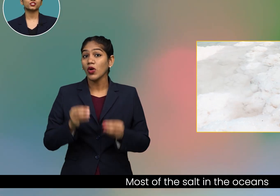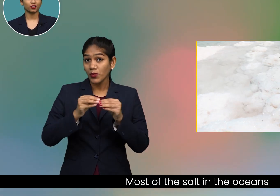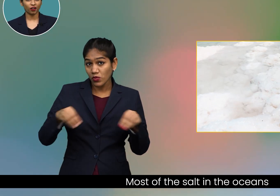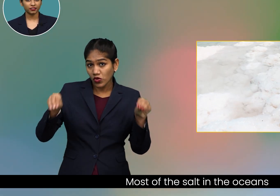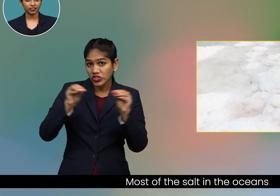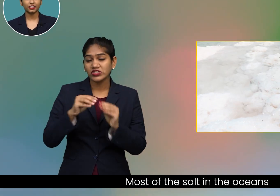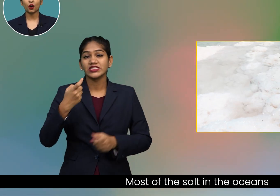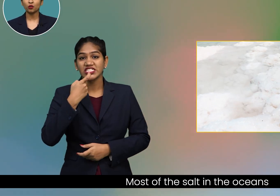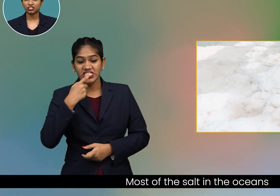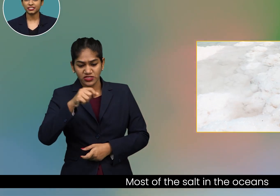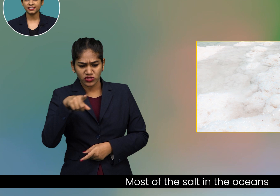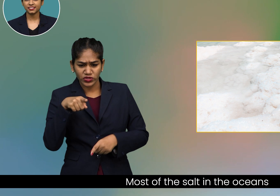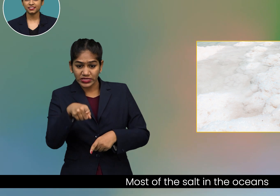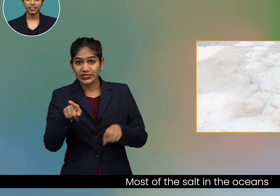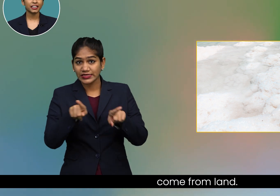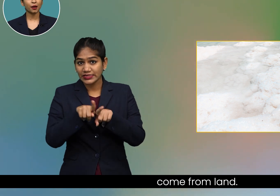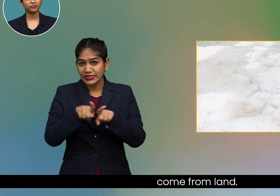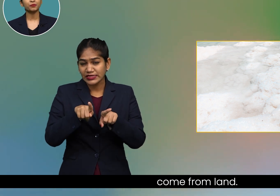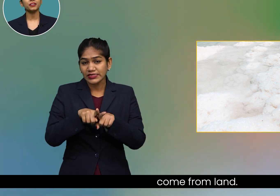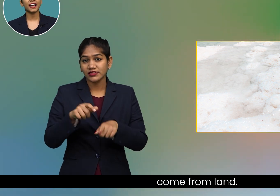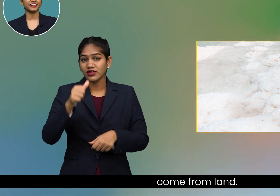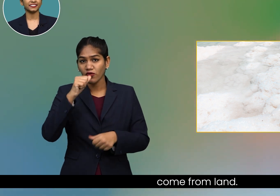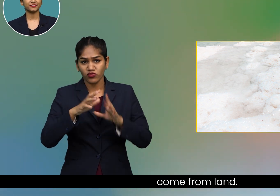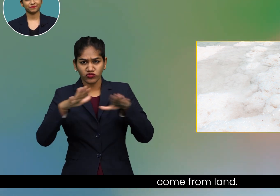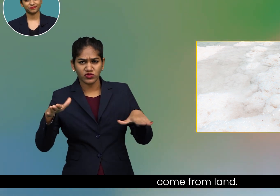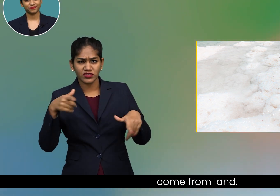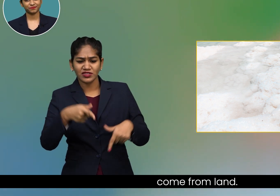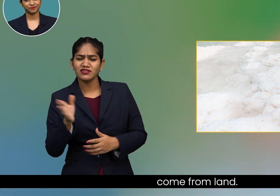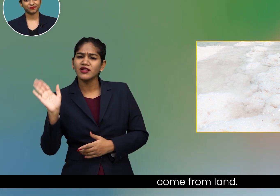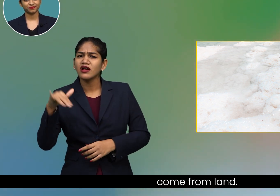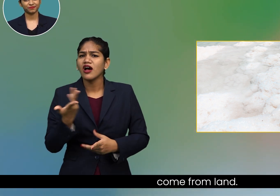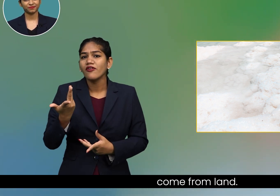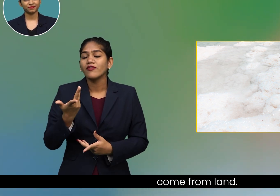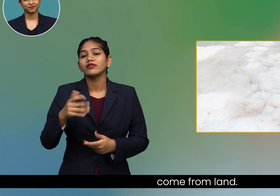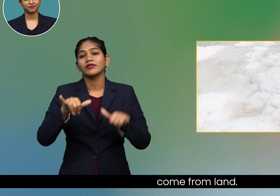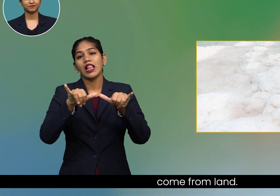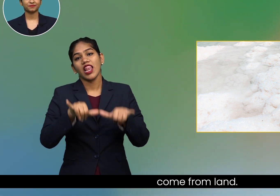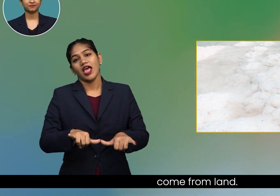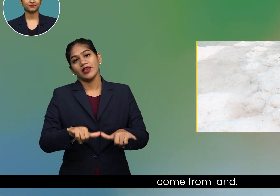Most of the salt in the oceans come from land.